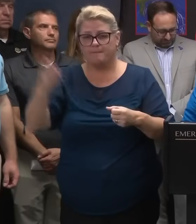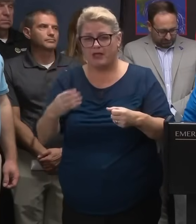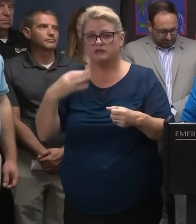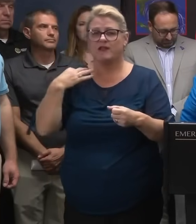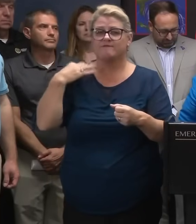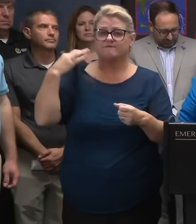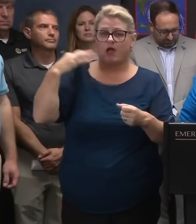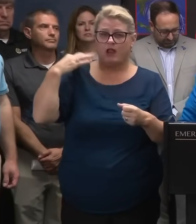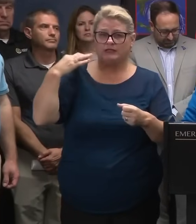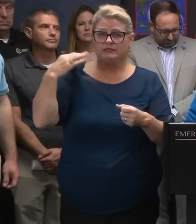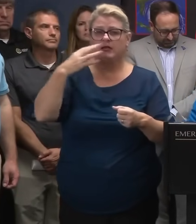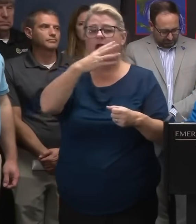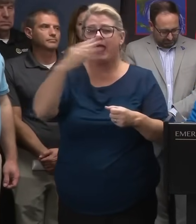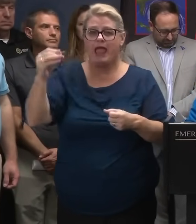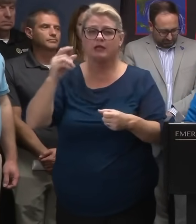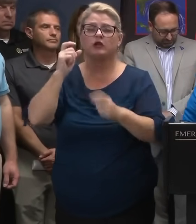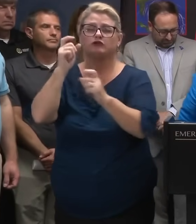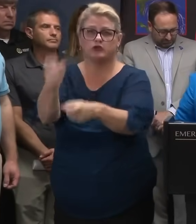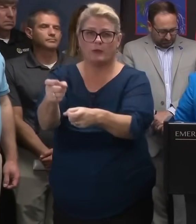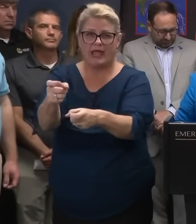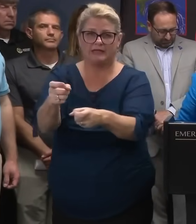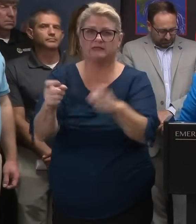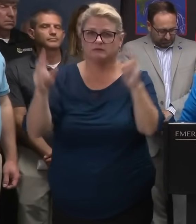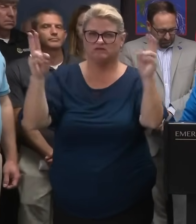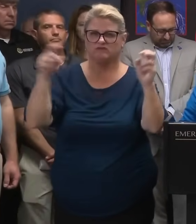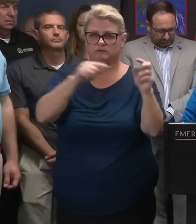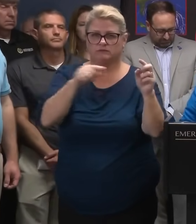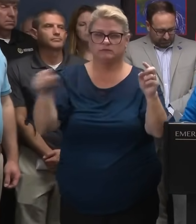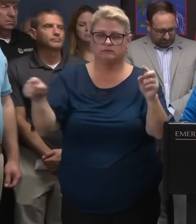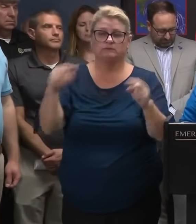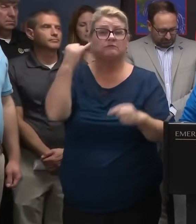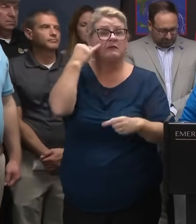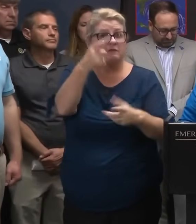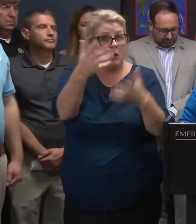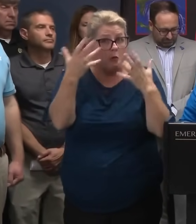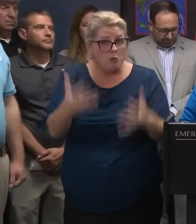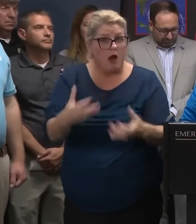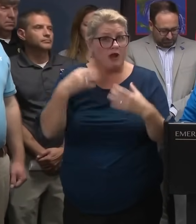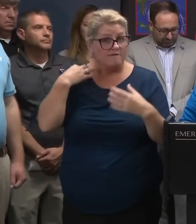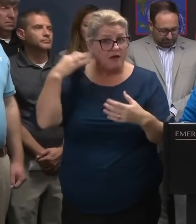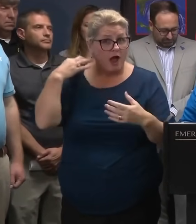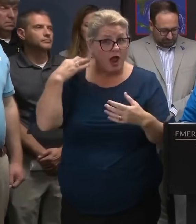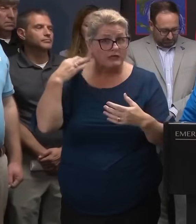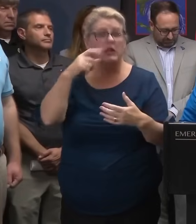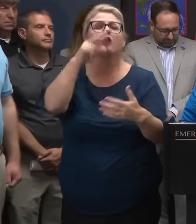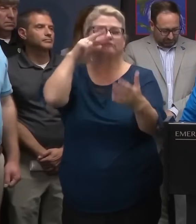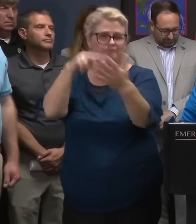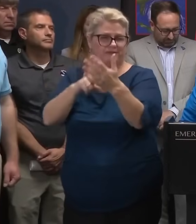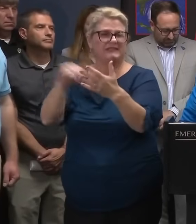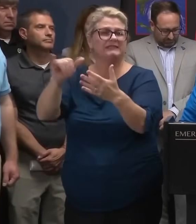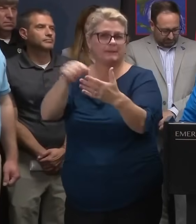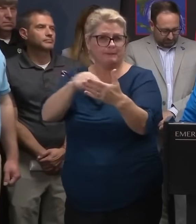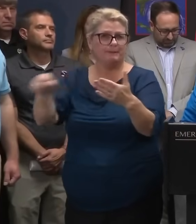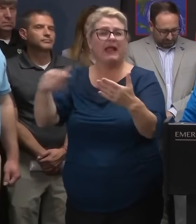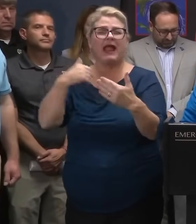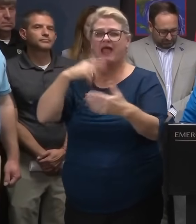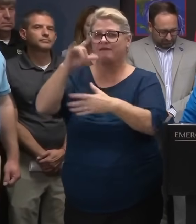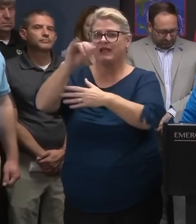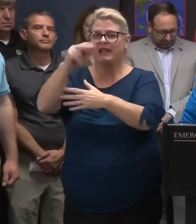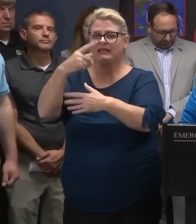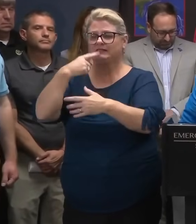SCEMD.org/recovery/volunteer-and-donate. For people interested in volunteering, you can also visit that same website where there is a link